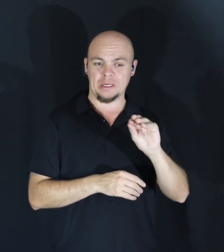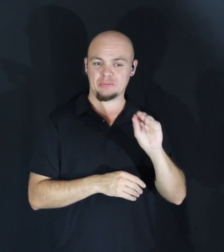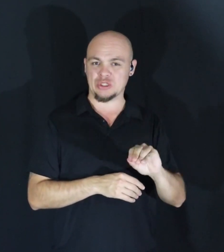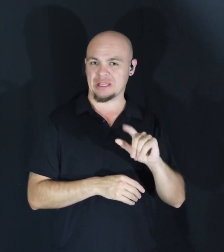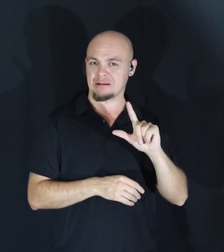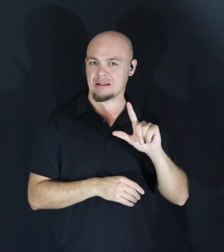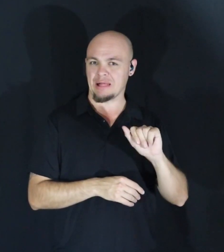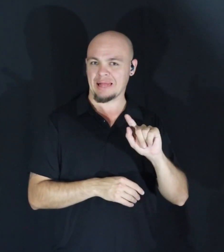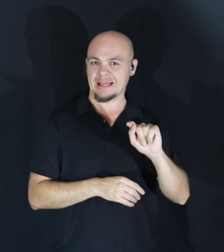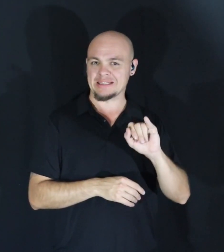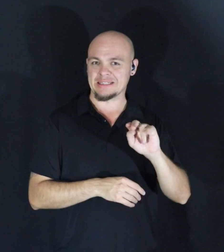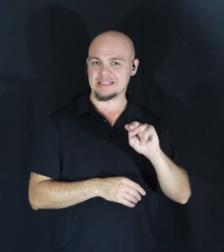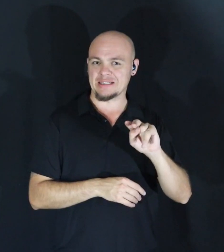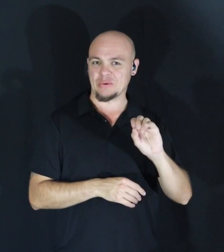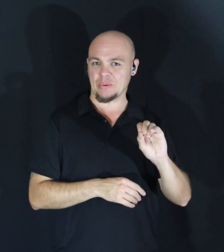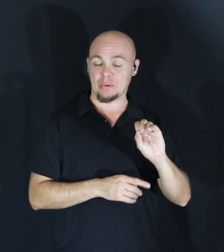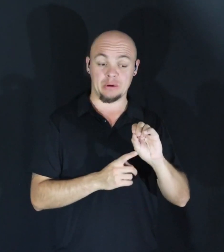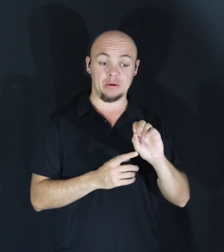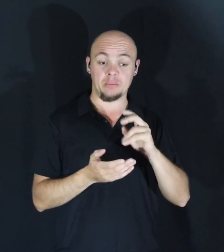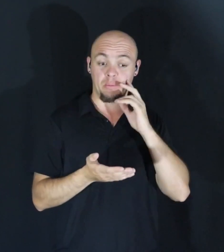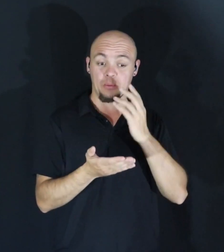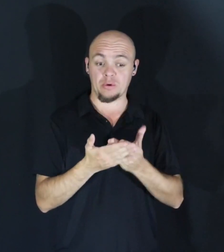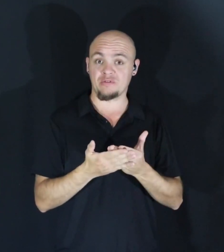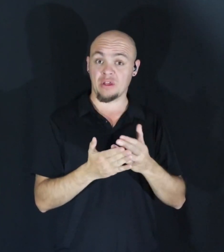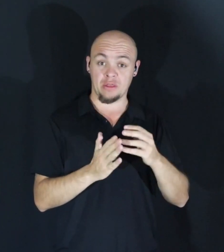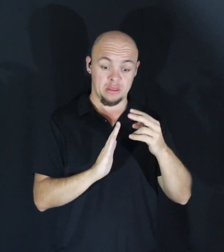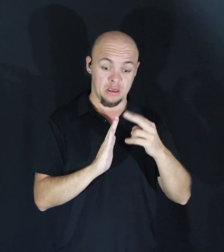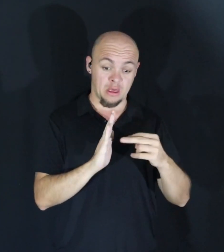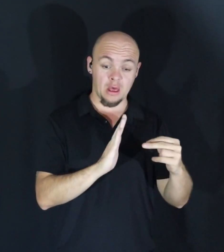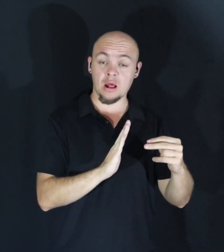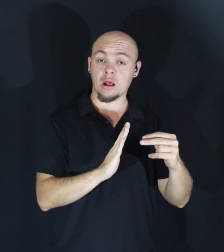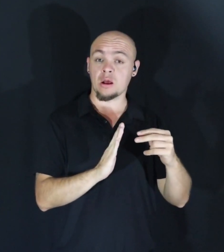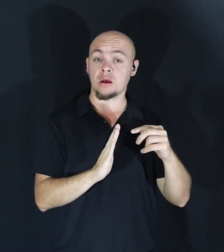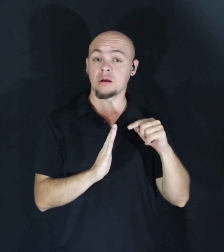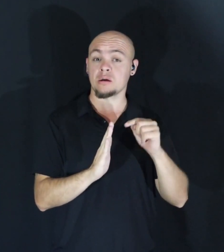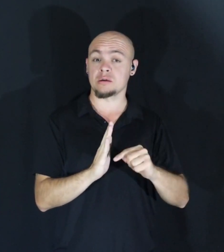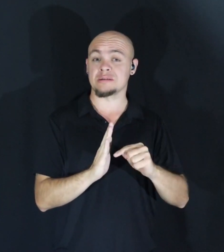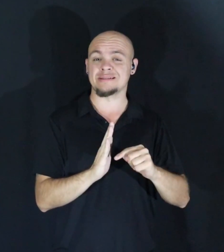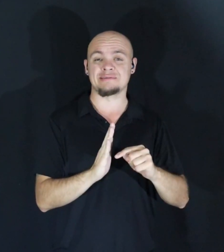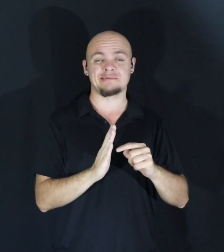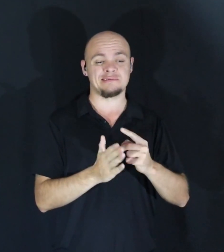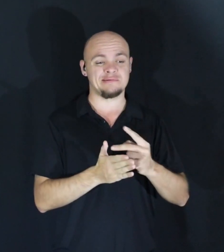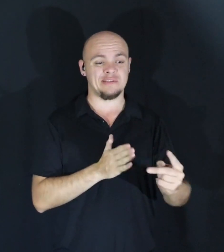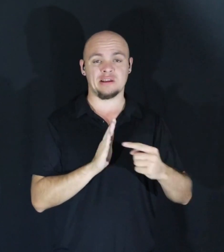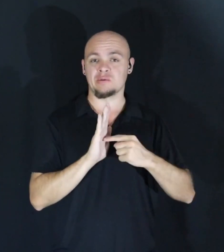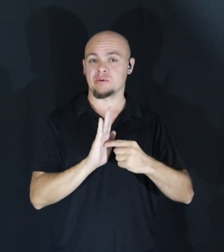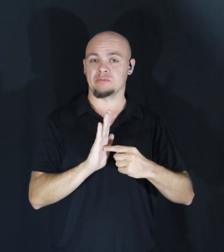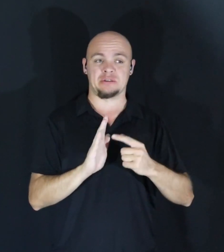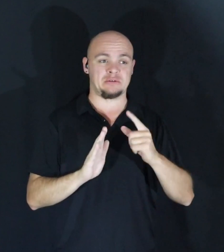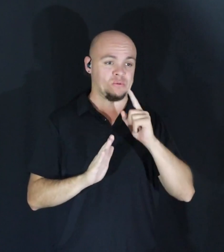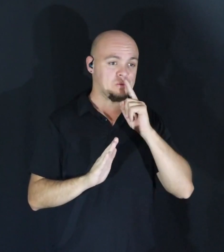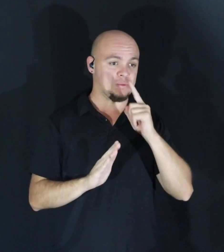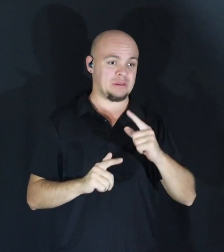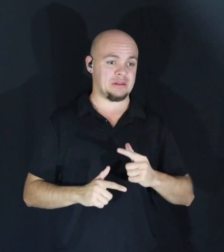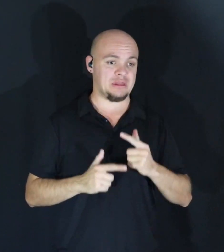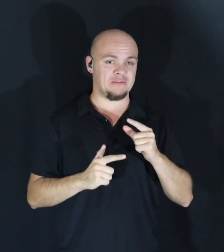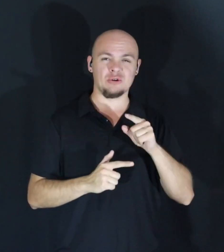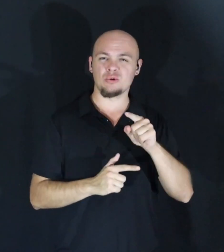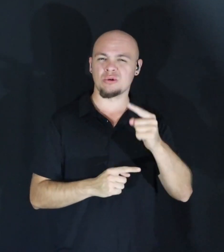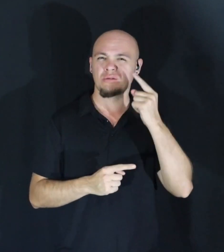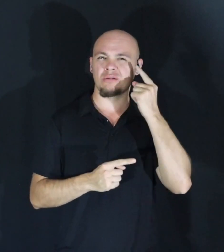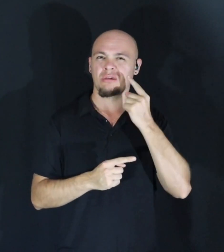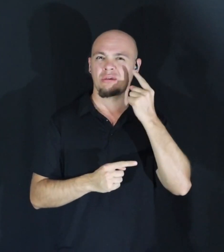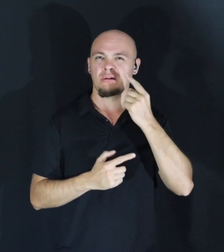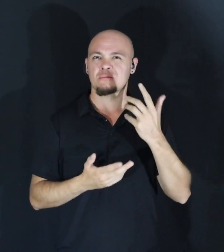is proof that the literature we're reading is failing to represent our world. Now, you might be thinking to